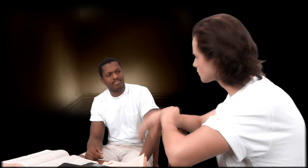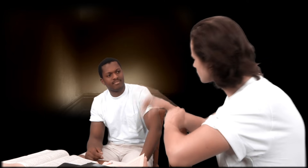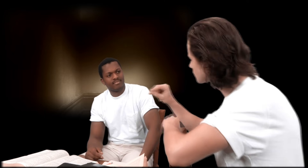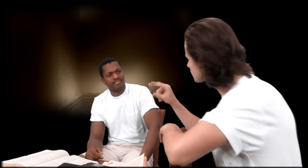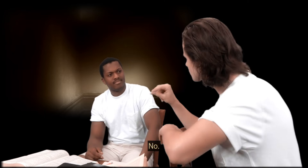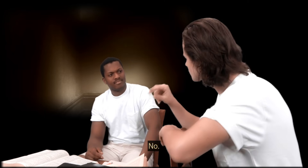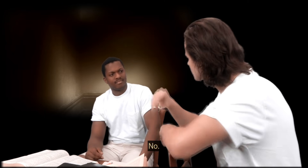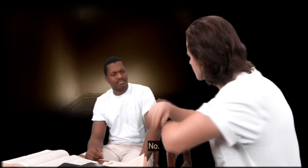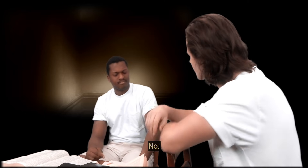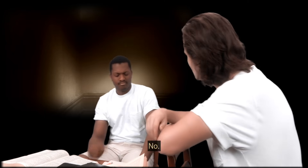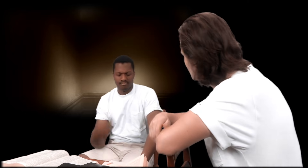No.